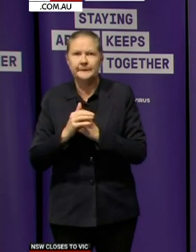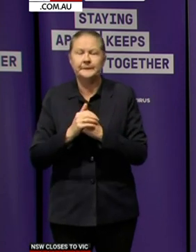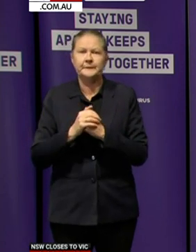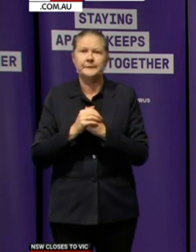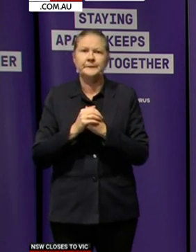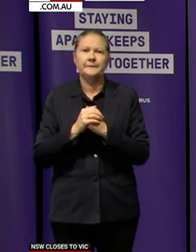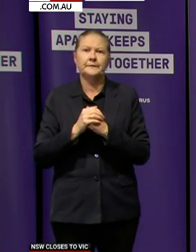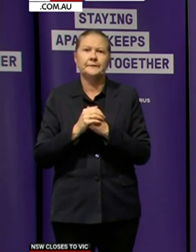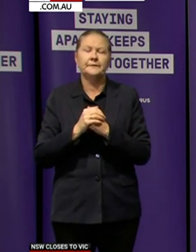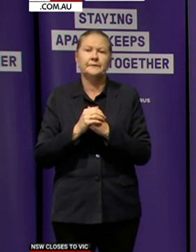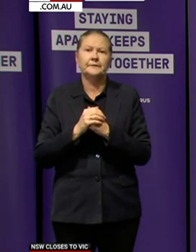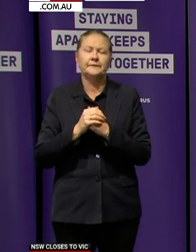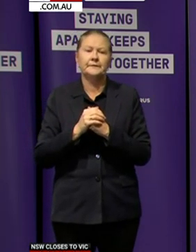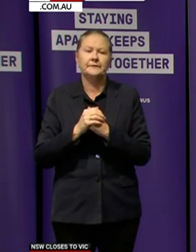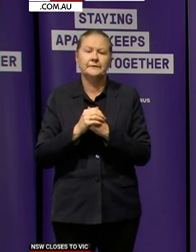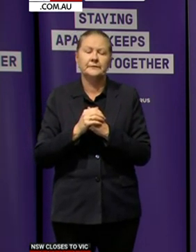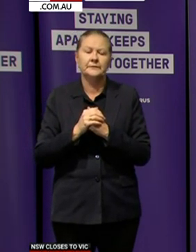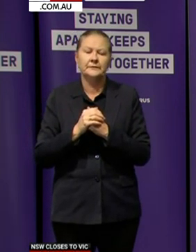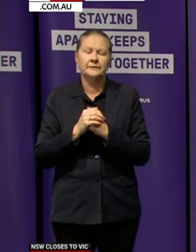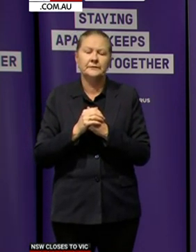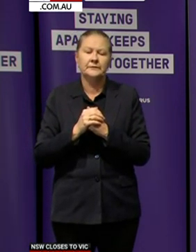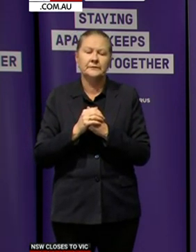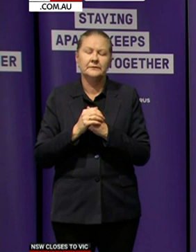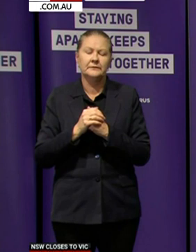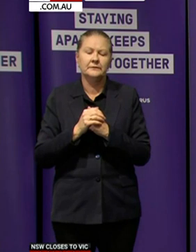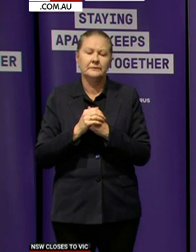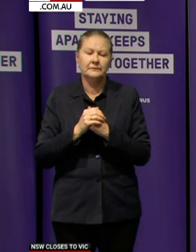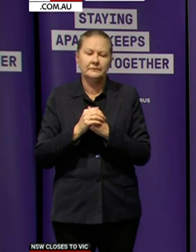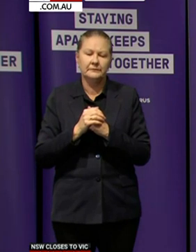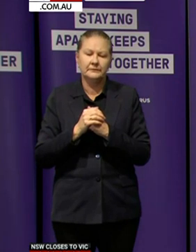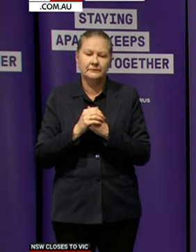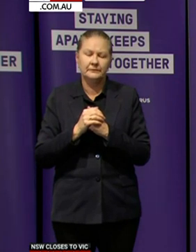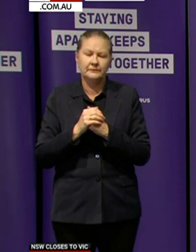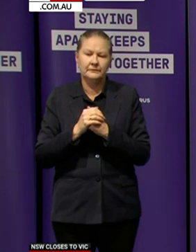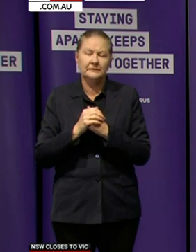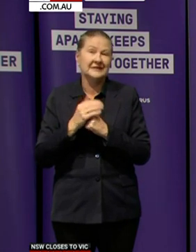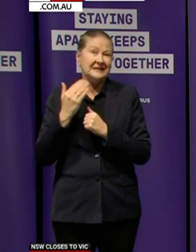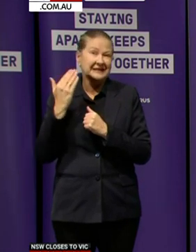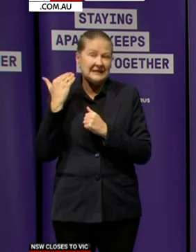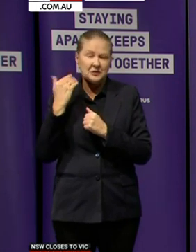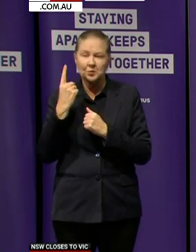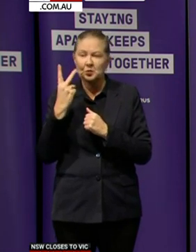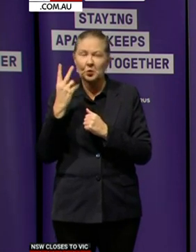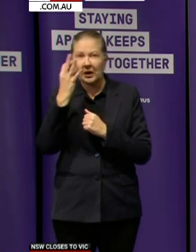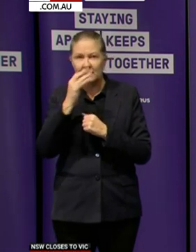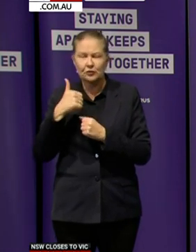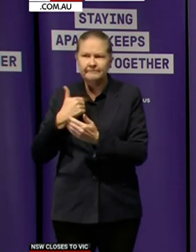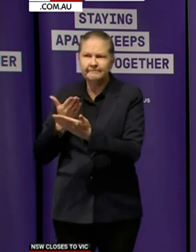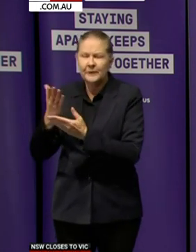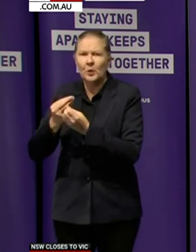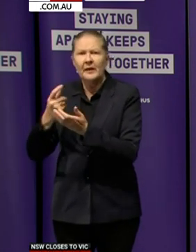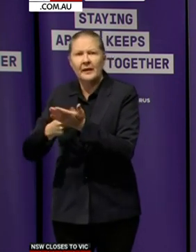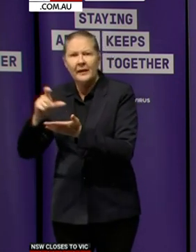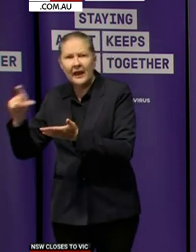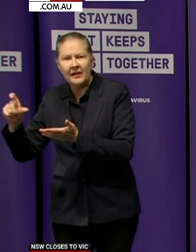of, and I might add, there has been consultation in the last couple of hours with the Catholic and independent